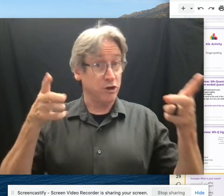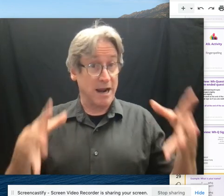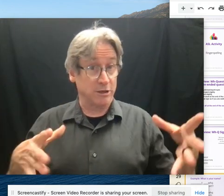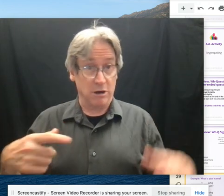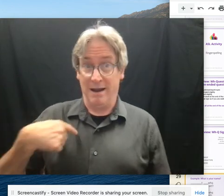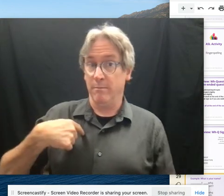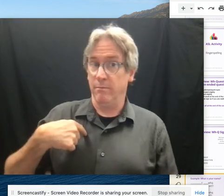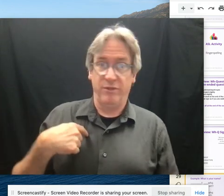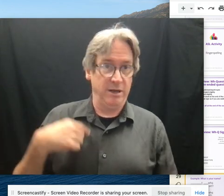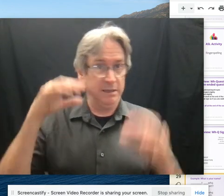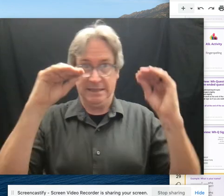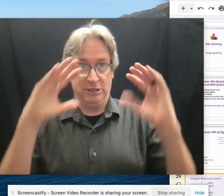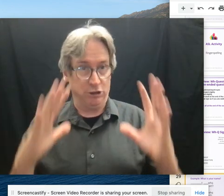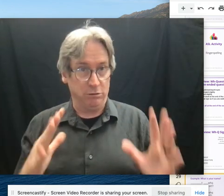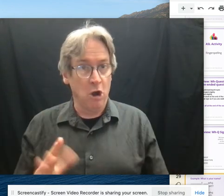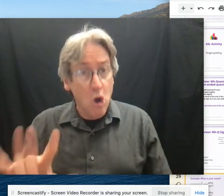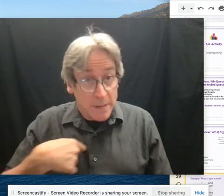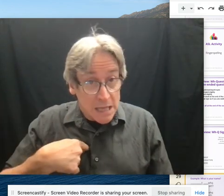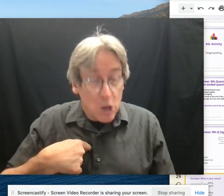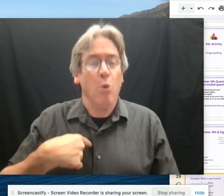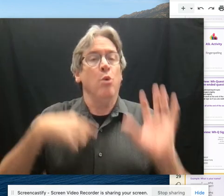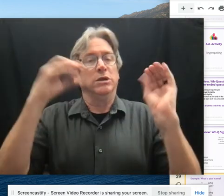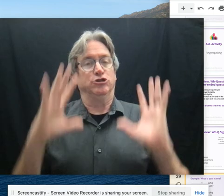the director, I'm the teacher,